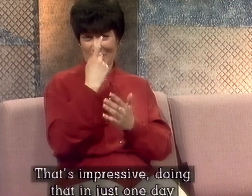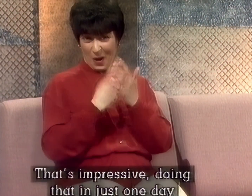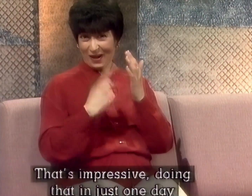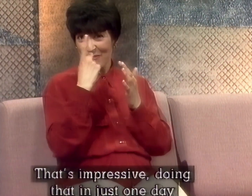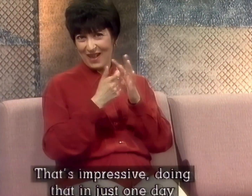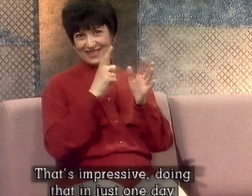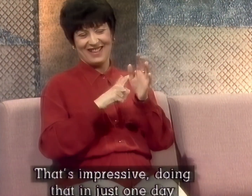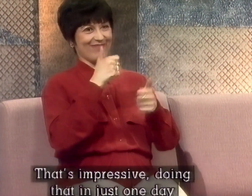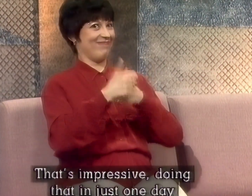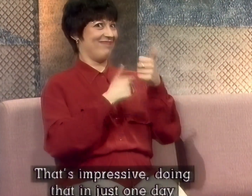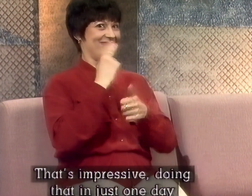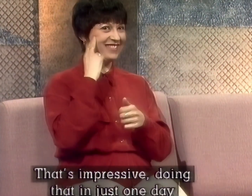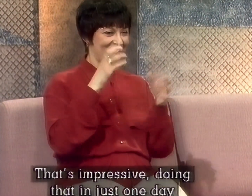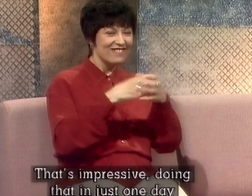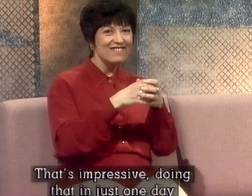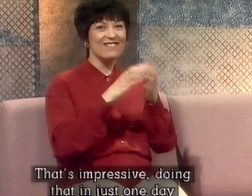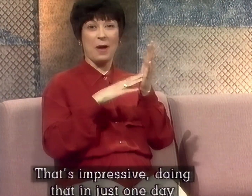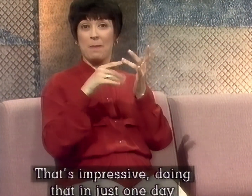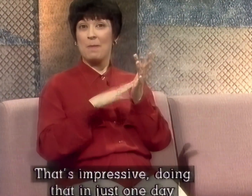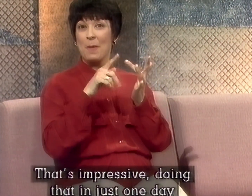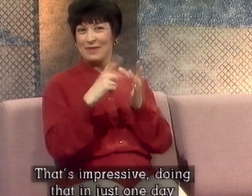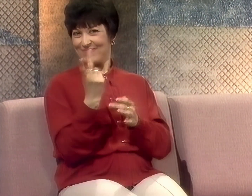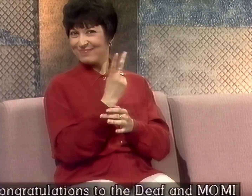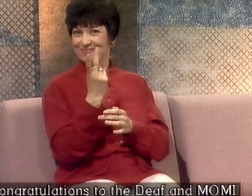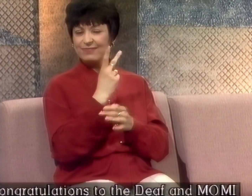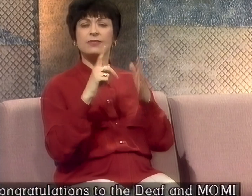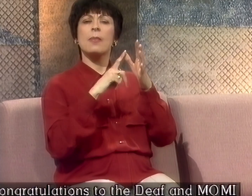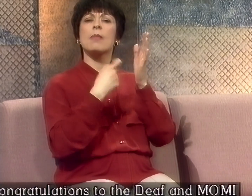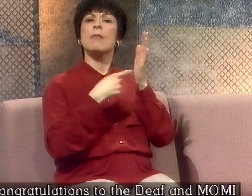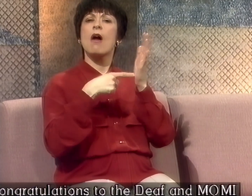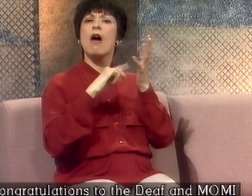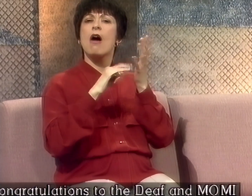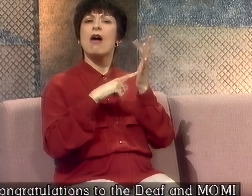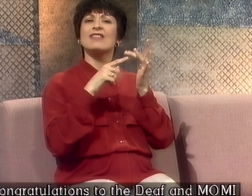Wow, that is really impressive, doing that in just one day. Congratulations to the deaf and Momi.